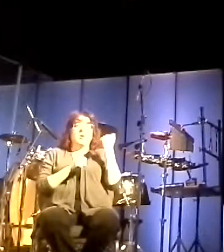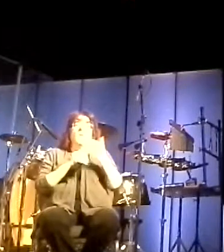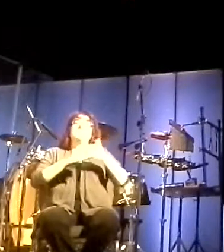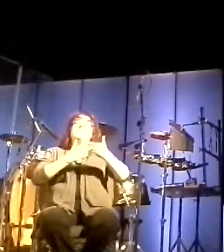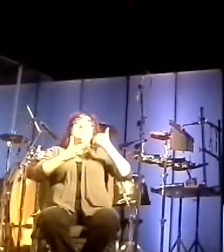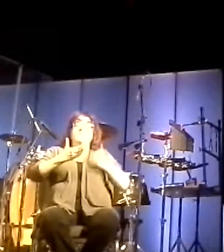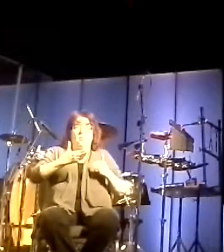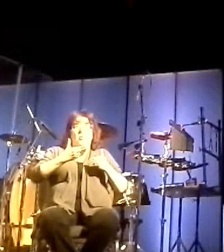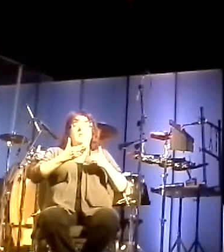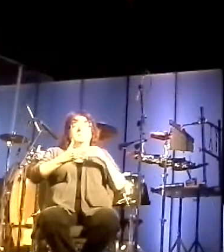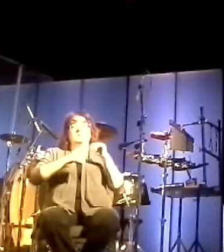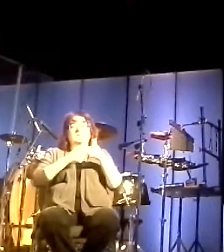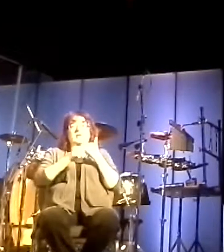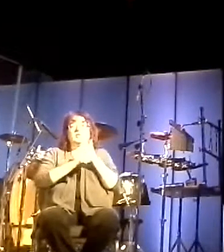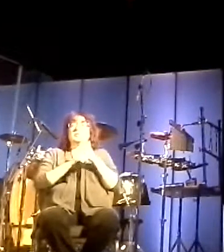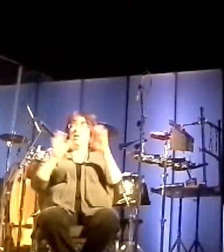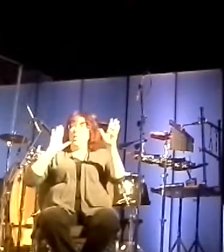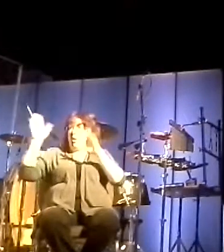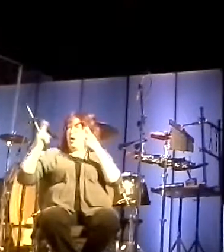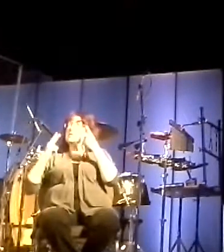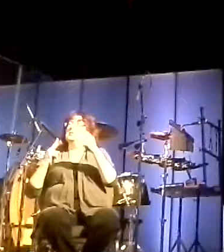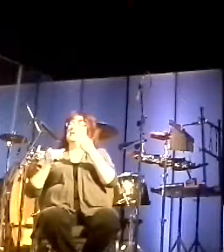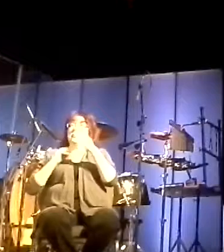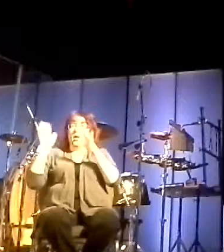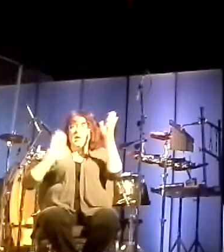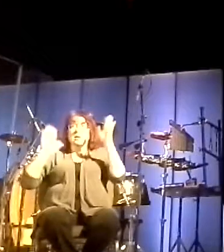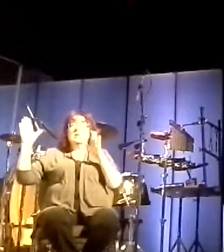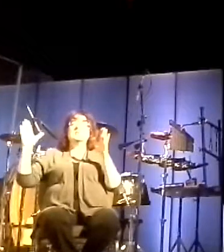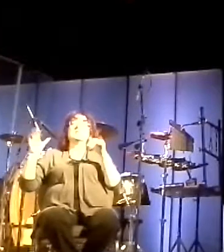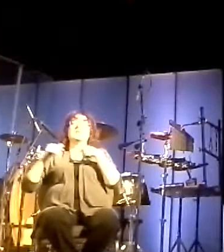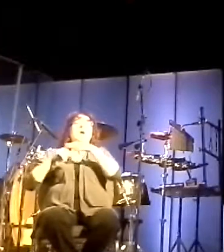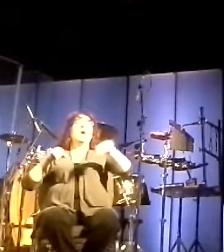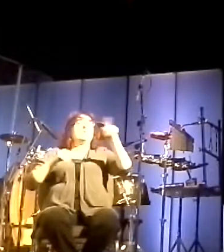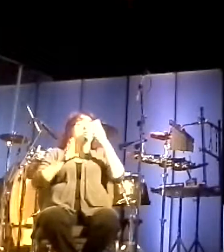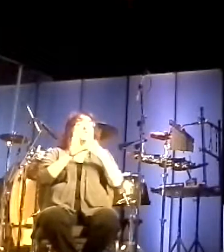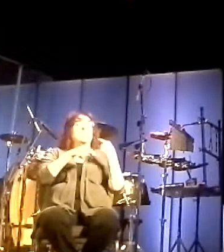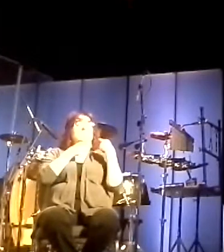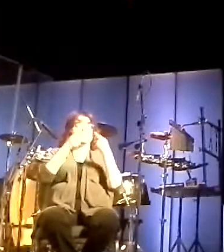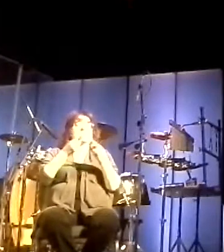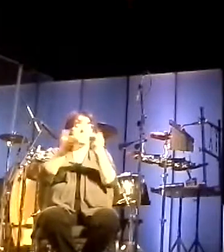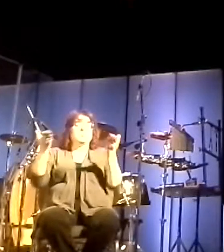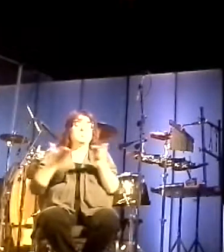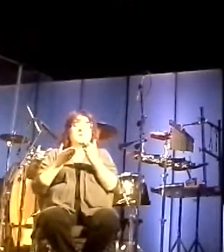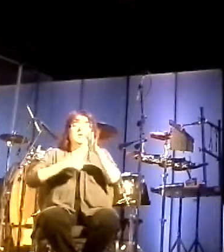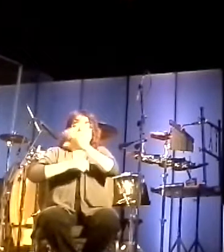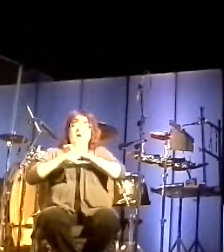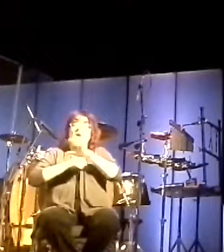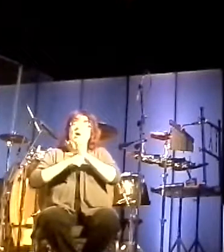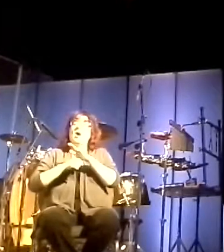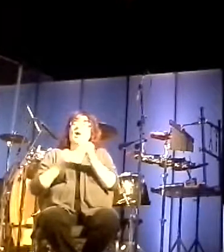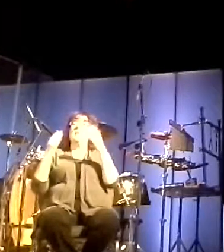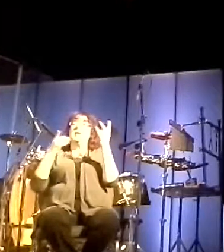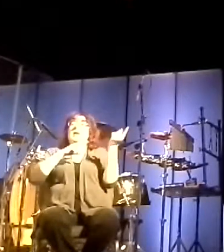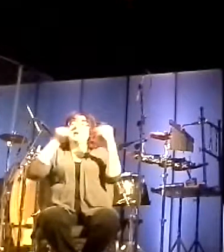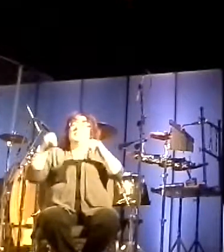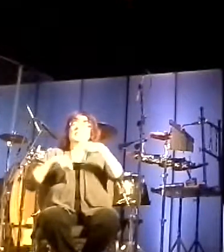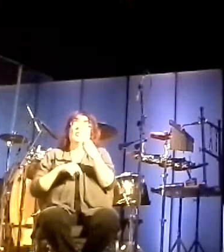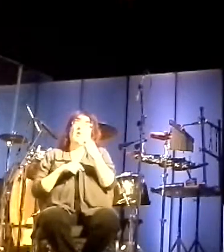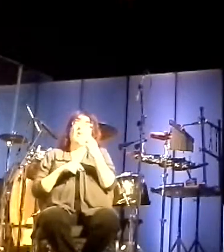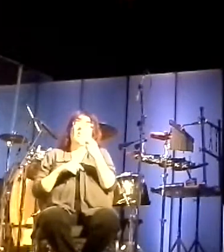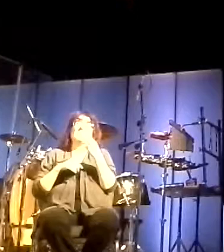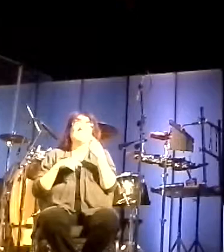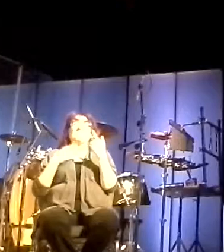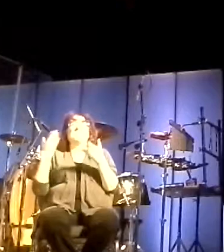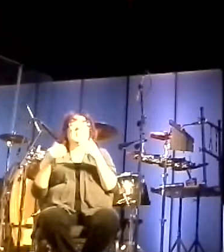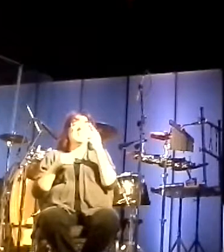before we got here, raise your hand. Look around, there's quite a few hands. The rest of you have joined us since we've been on this campus. How many started coming to Pure Heart in